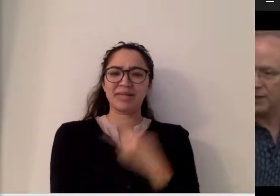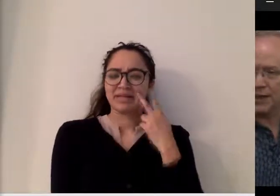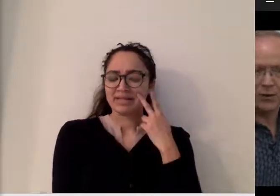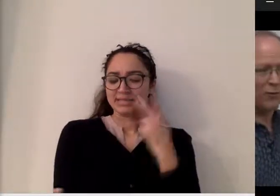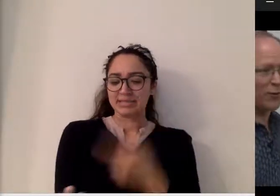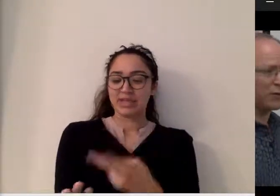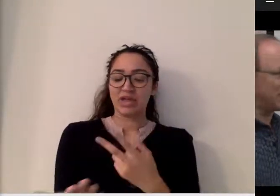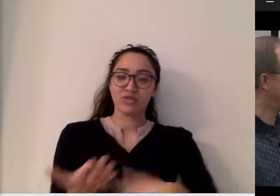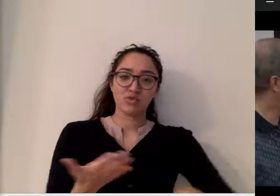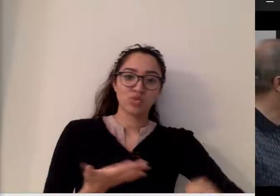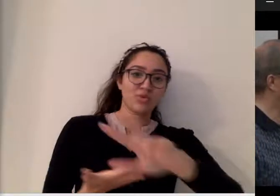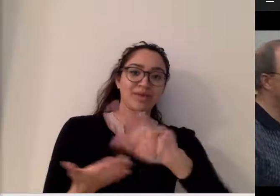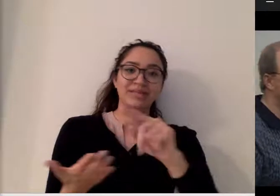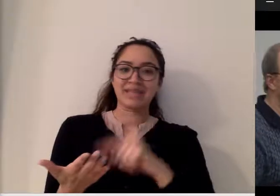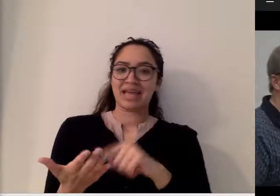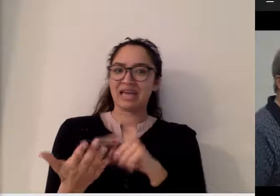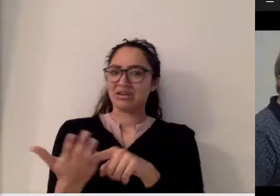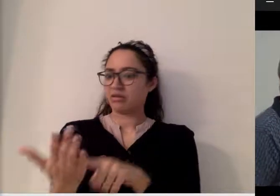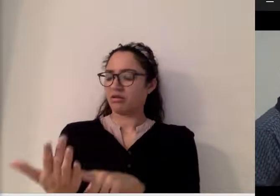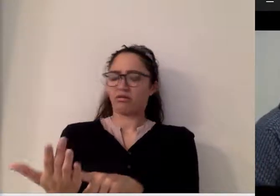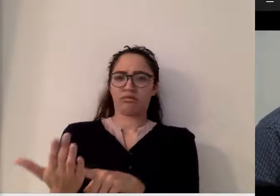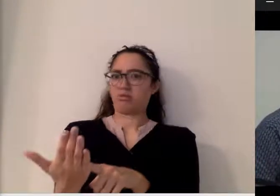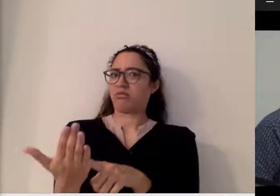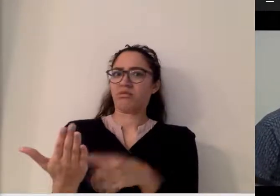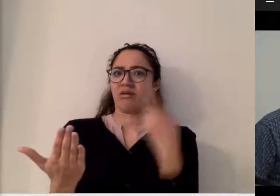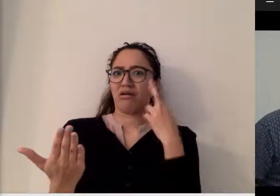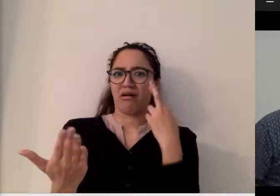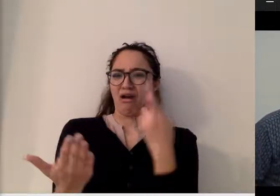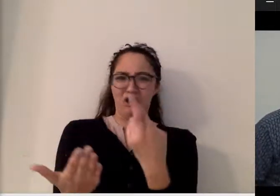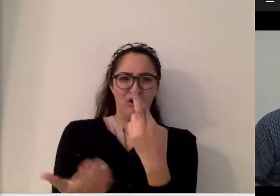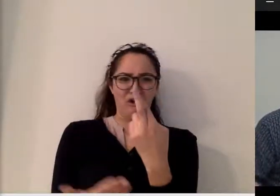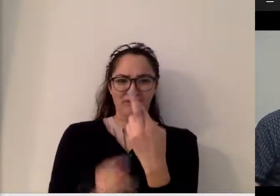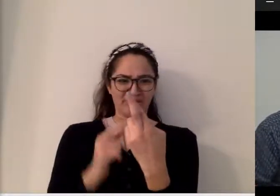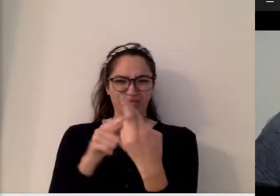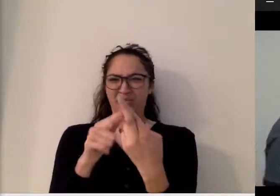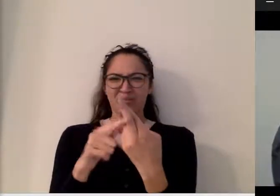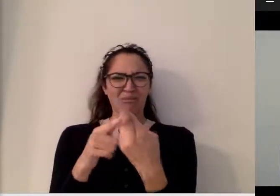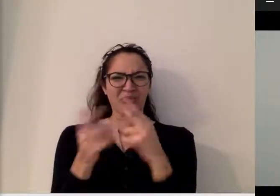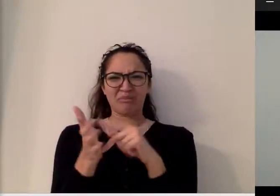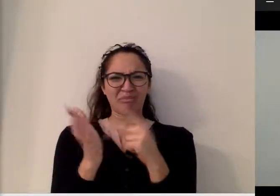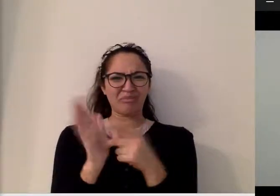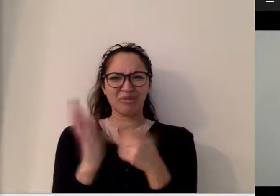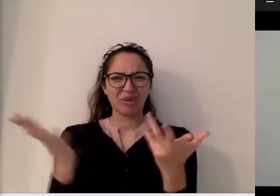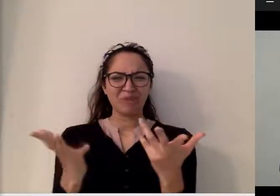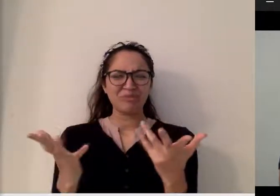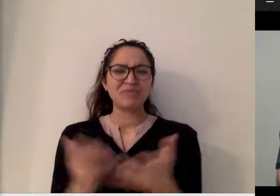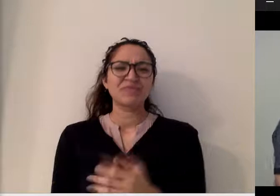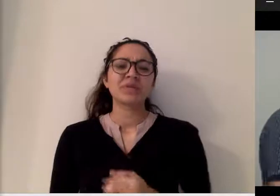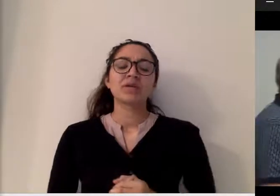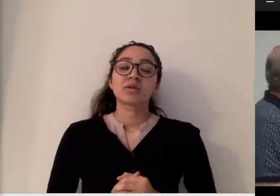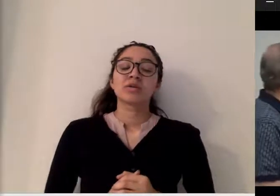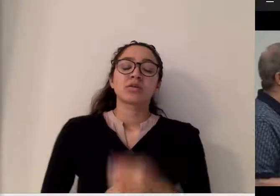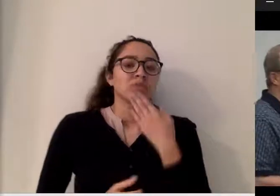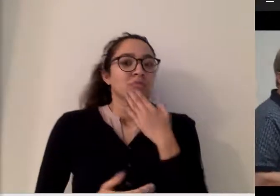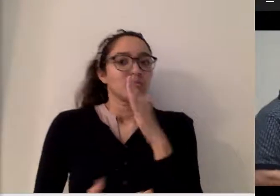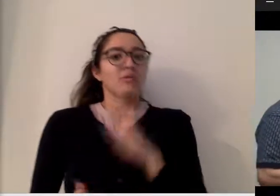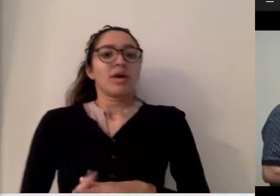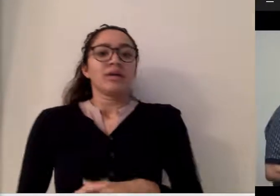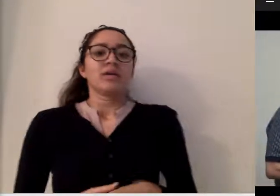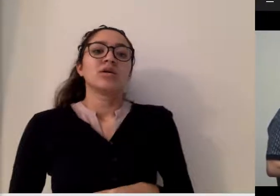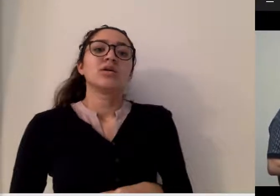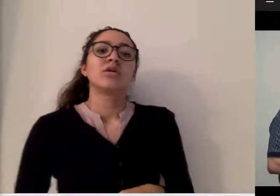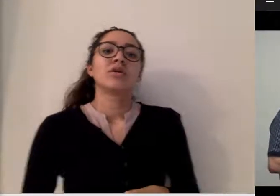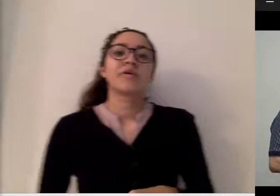3 weeks later before the test and you have no idea what R is? That's bad. That's really bad. So this brings me back to the